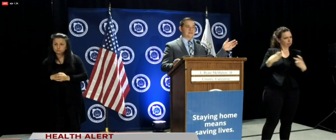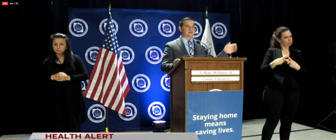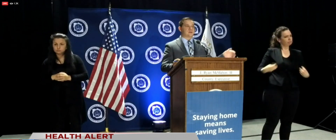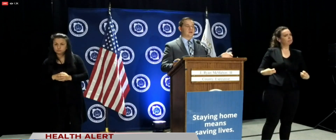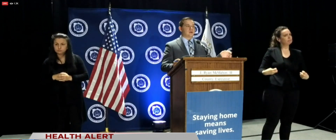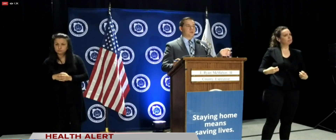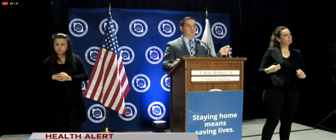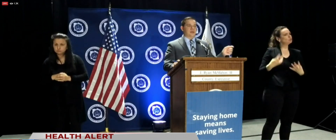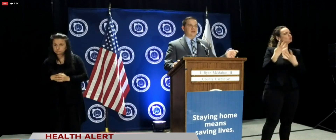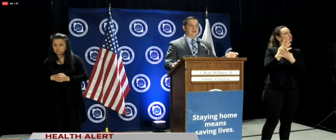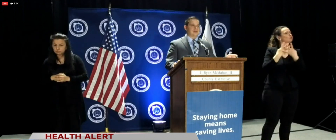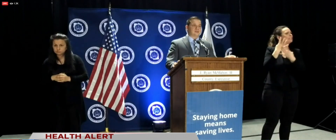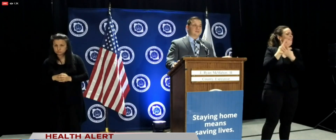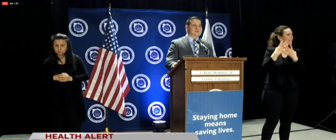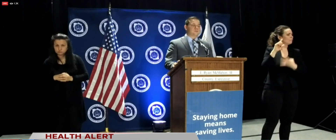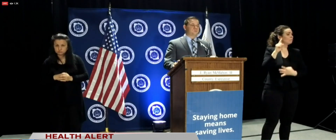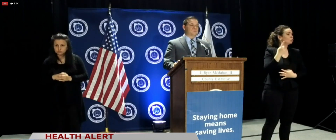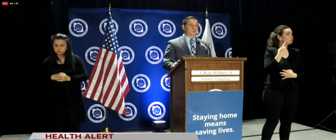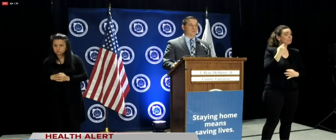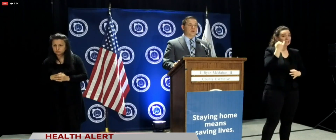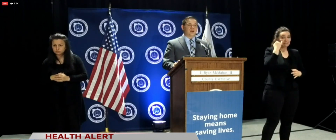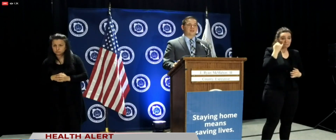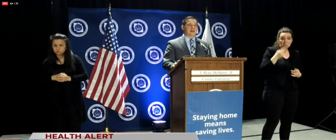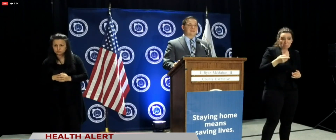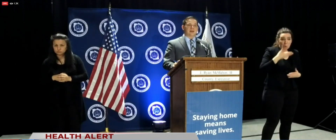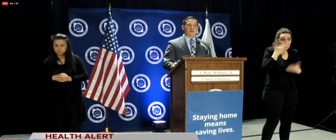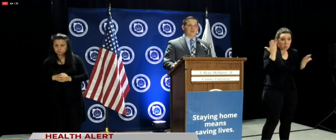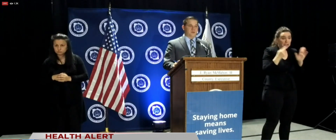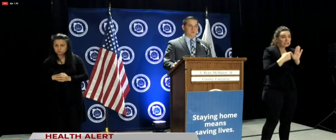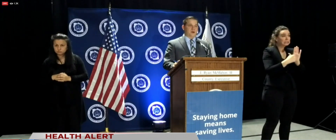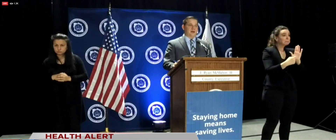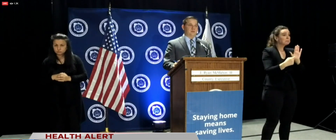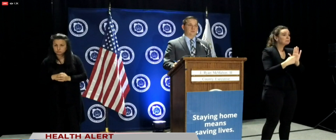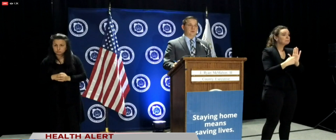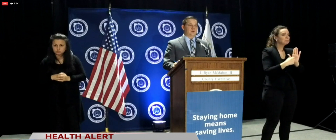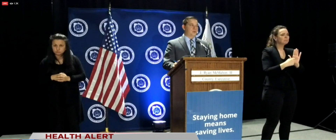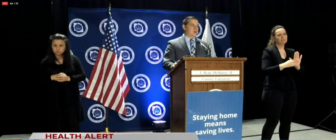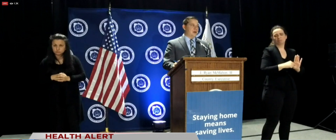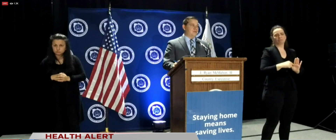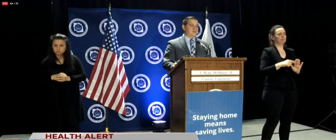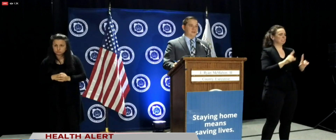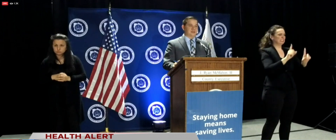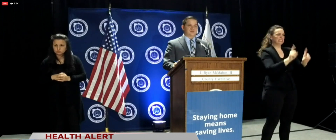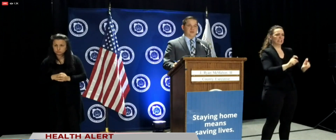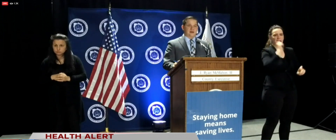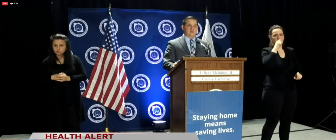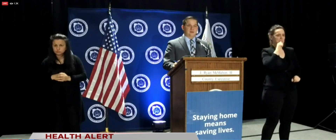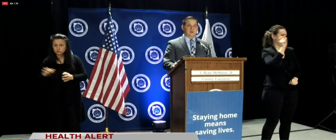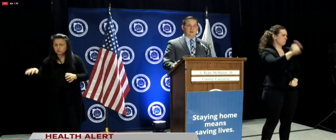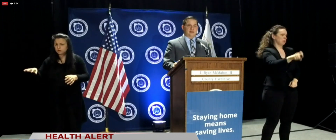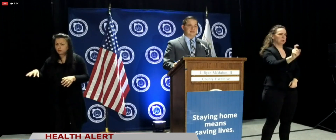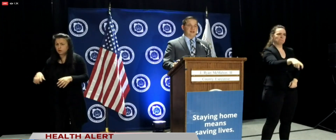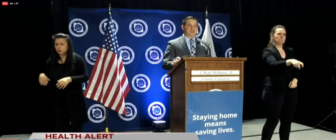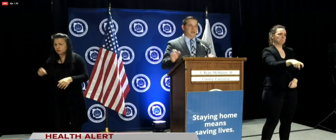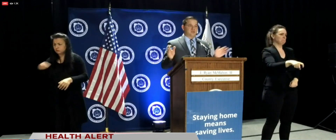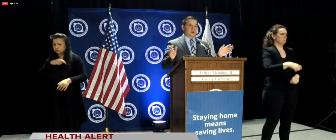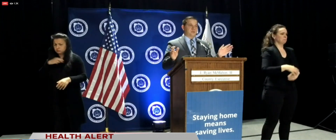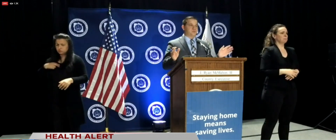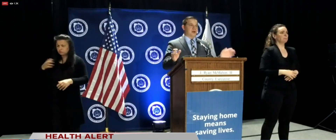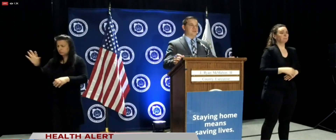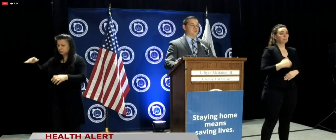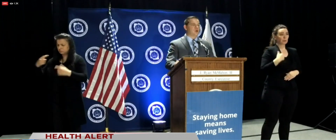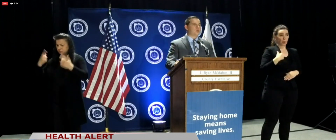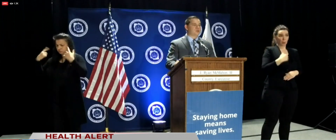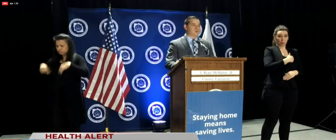get tested. But the reality is we aren't testing healthy people right now. We don't have enough tests for that. That has not changed throughout